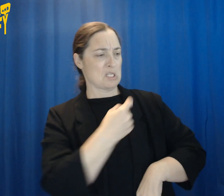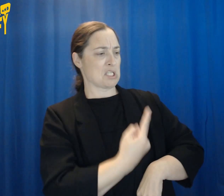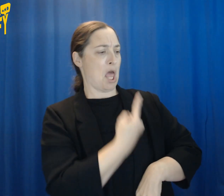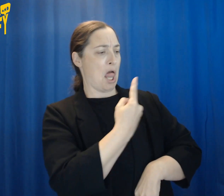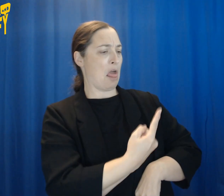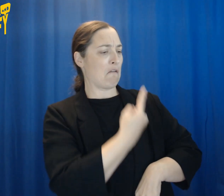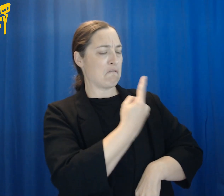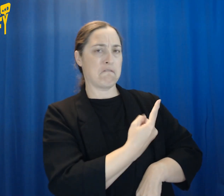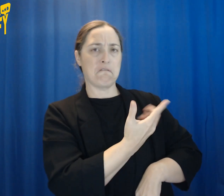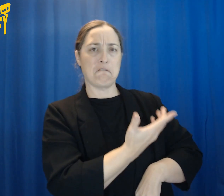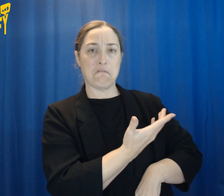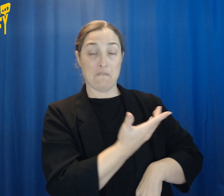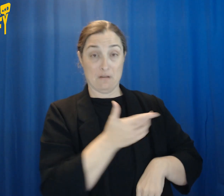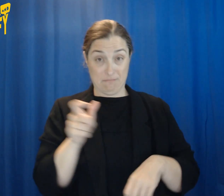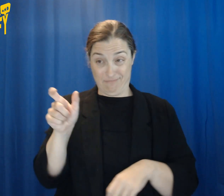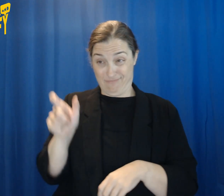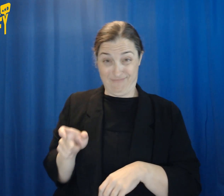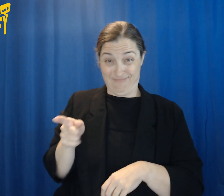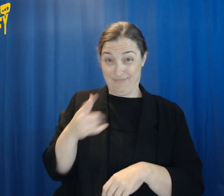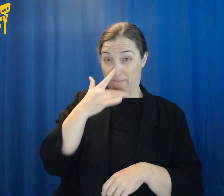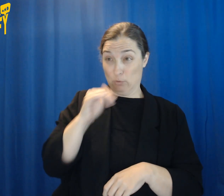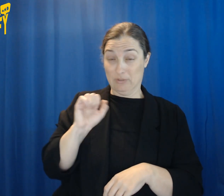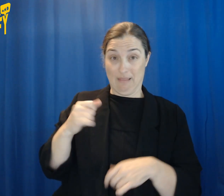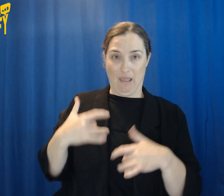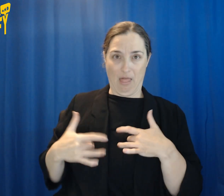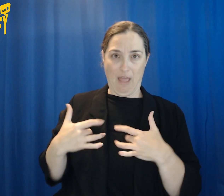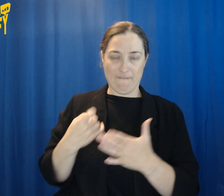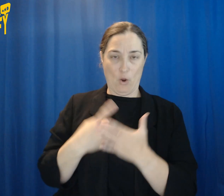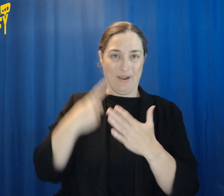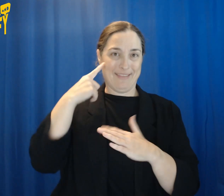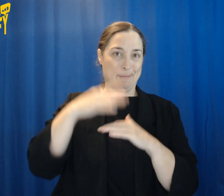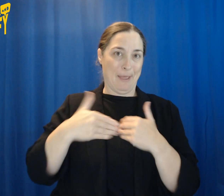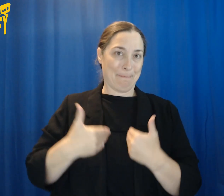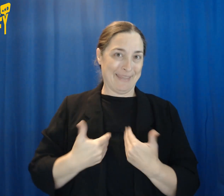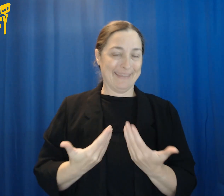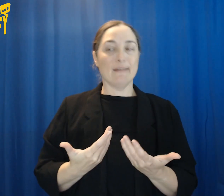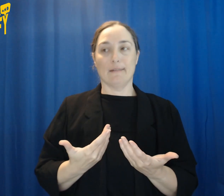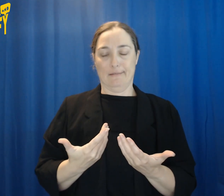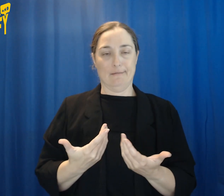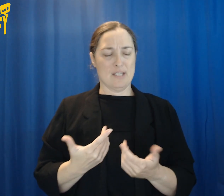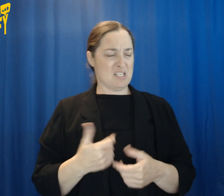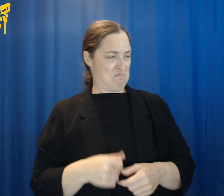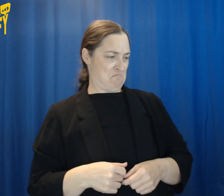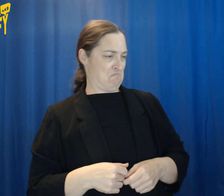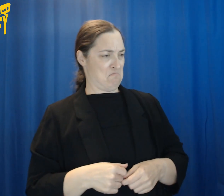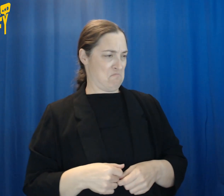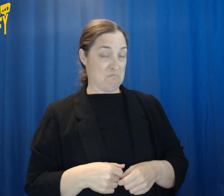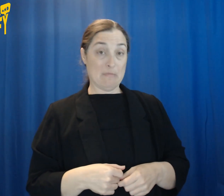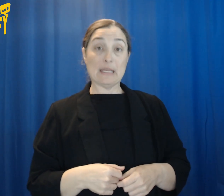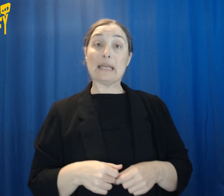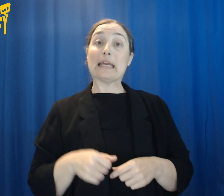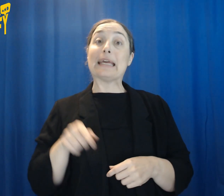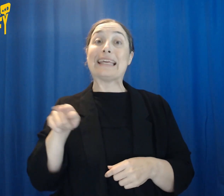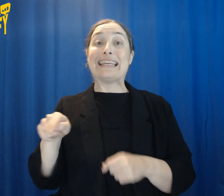who doesn't have a lot going on except you, they get upset. So he decided to start keeping a journal